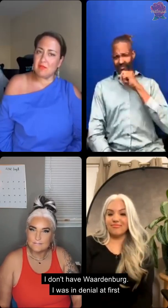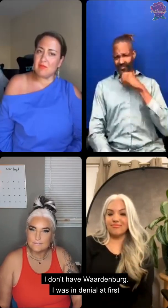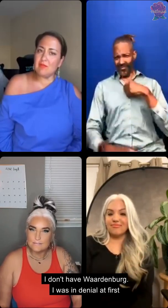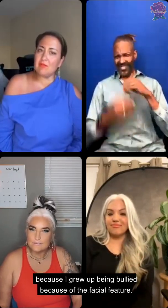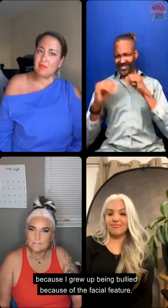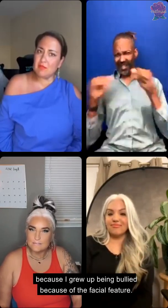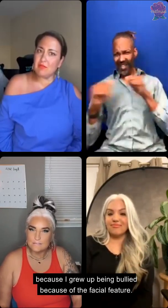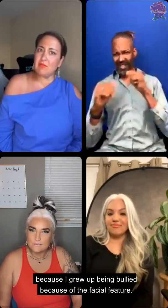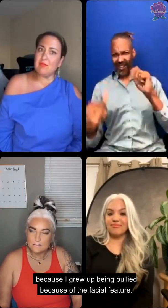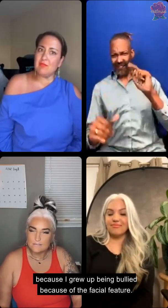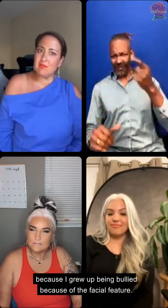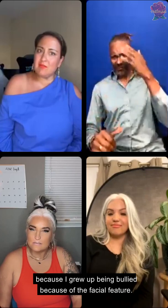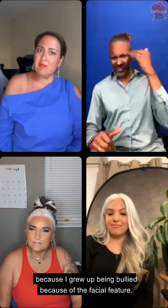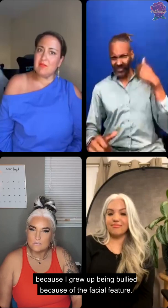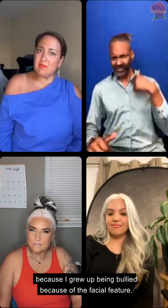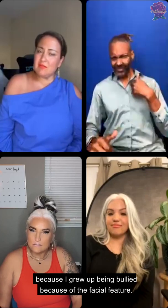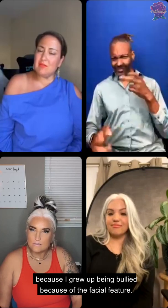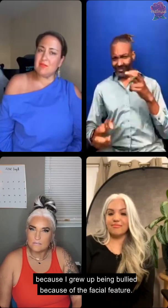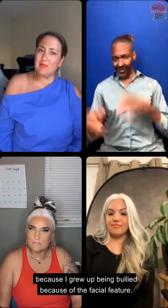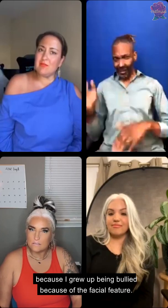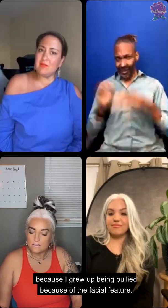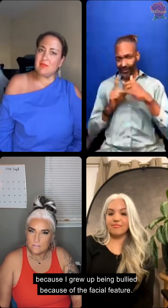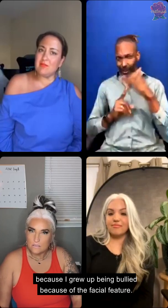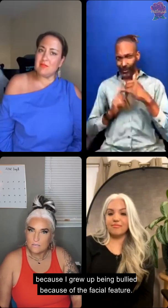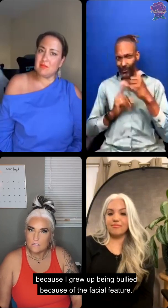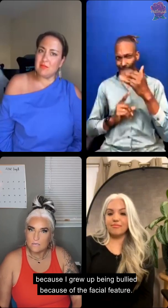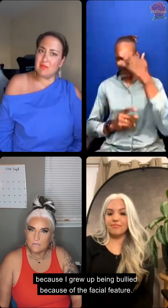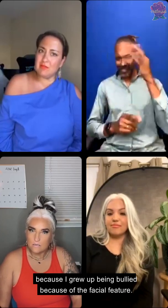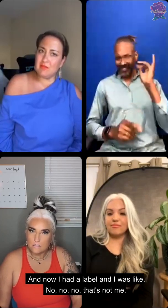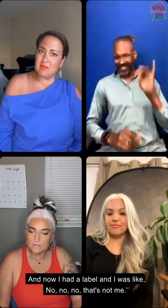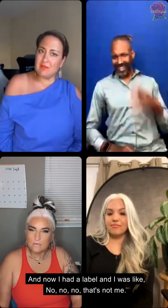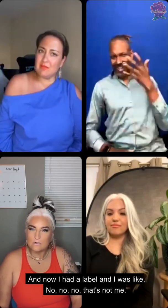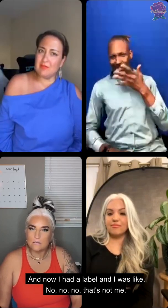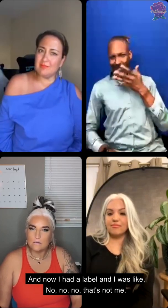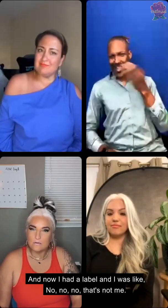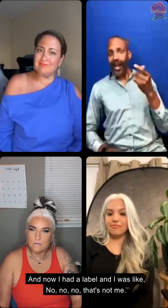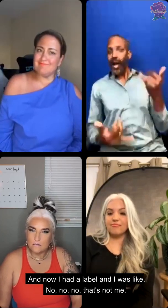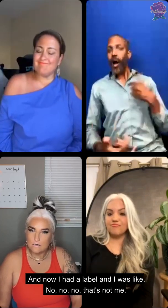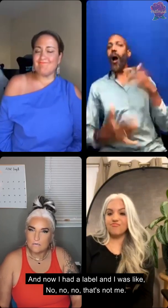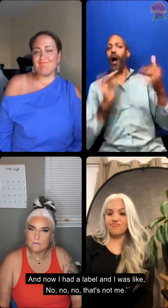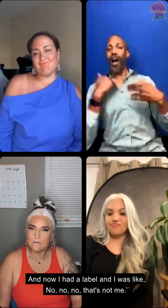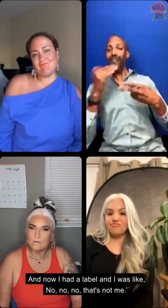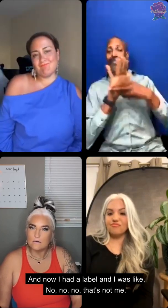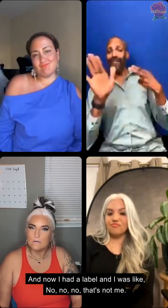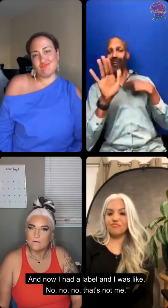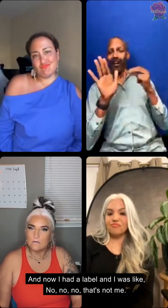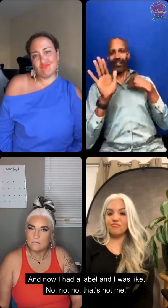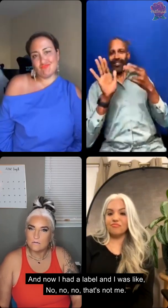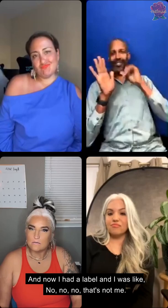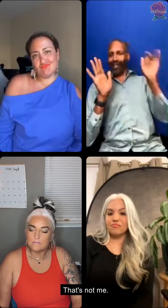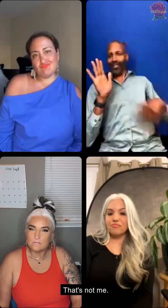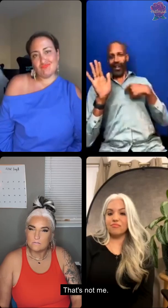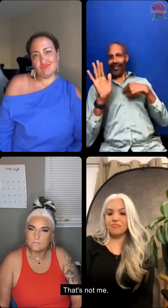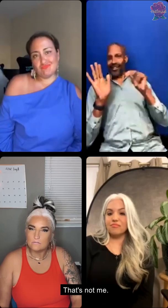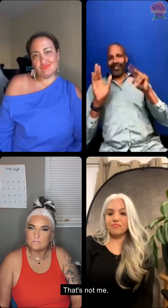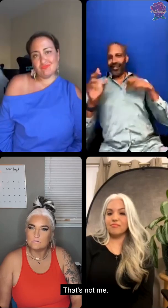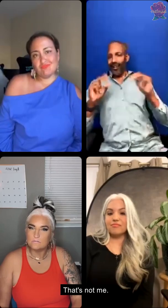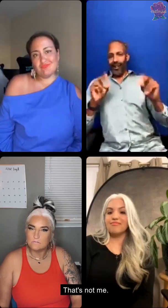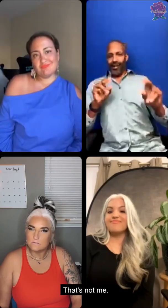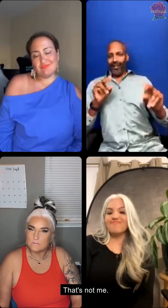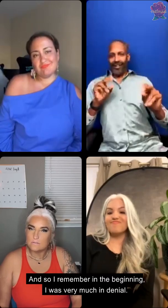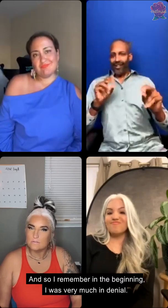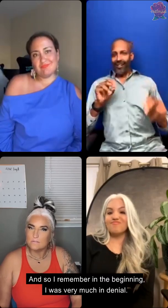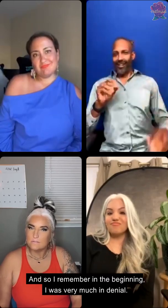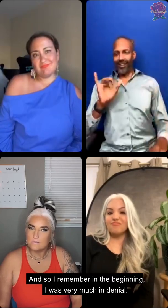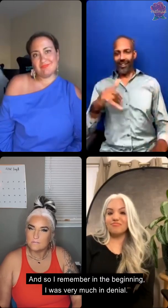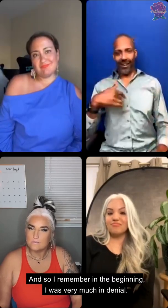Wardenbergs. And I was in denial at first because I grew up being bullied because of that facial feature. And now I had a label. And I was like, no, no, no, that's not me.